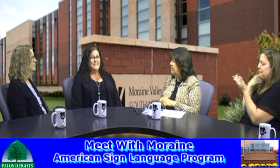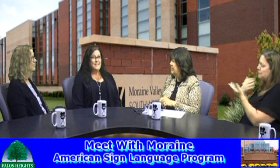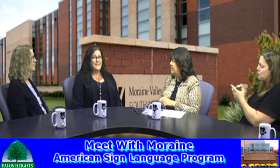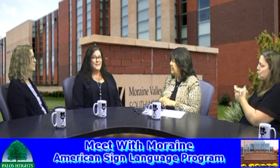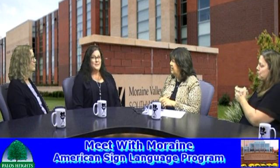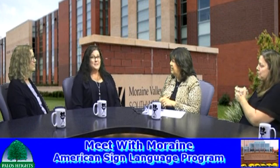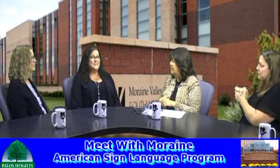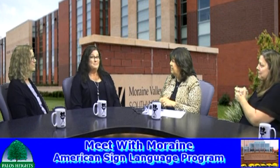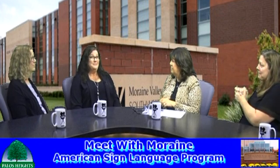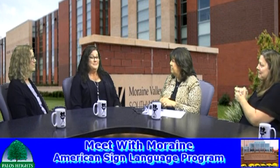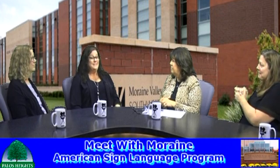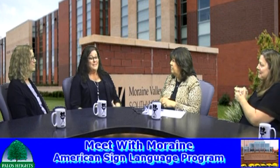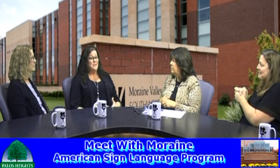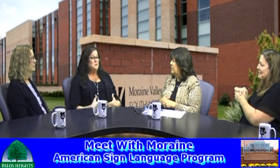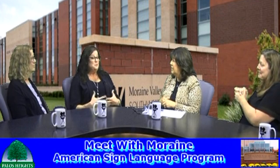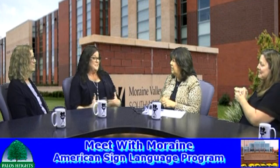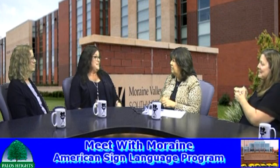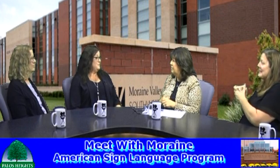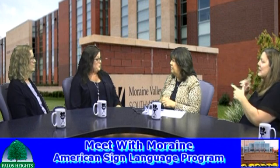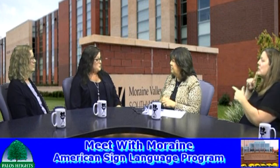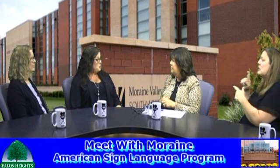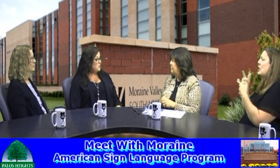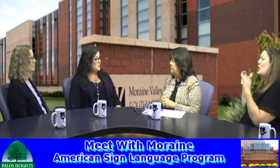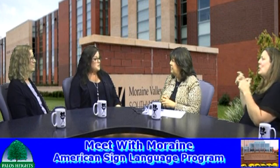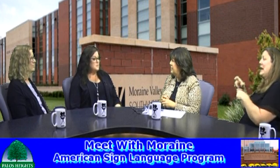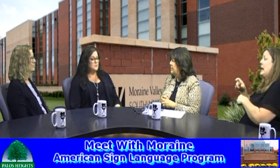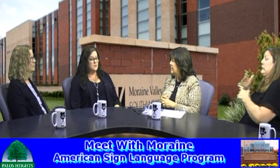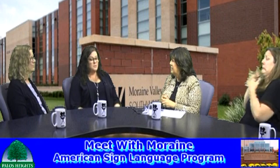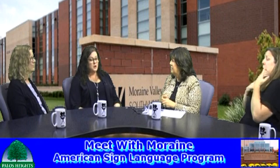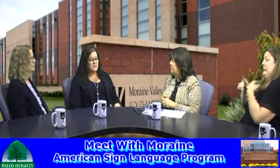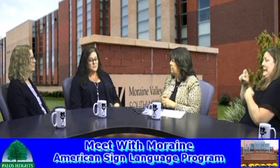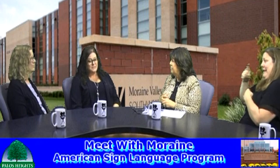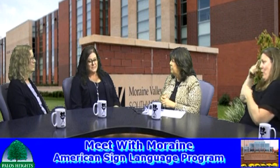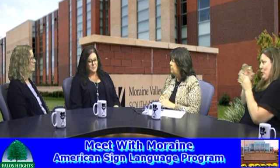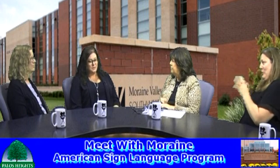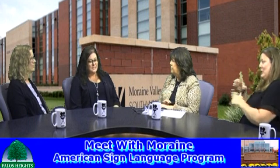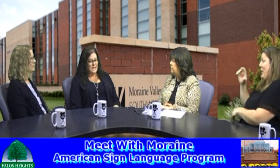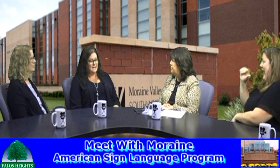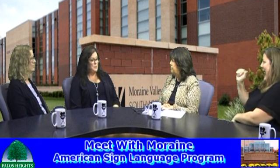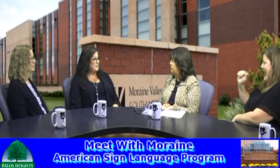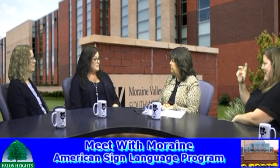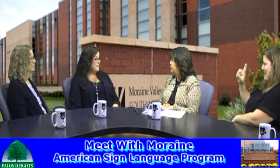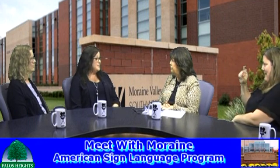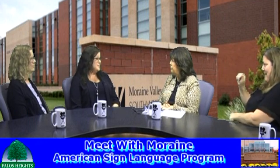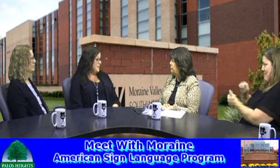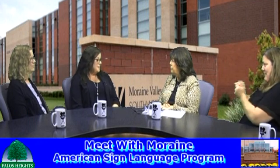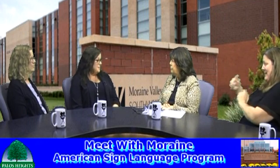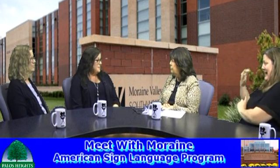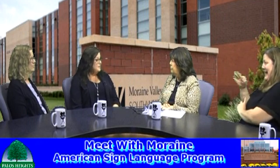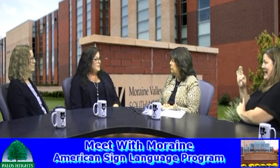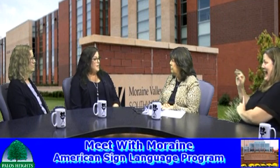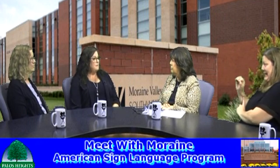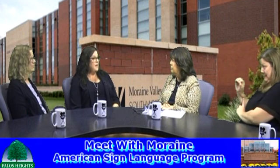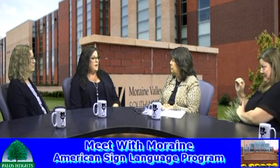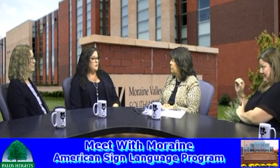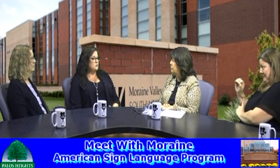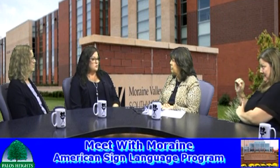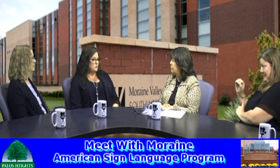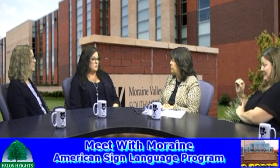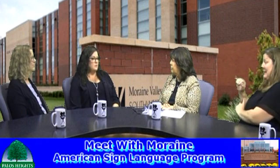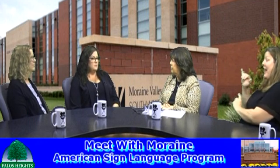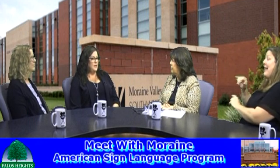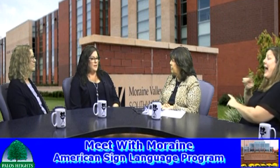mean, there's a huge need for interpreters. So the Americans with Disabilities Act passed in 1990, and